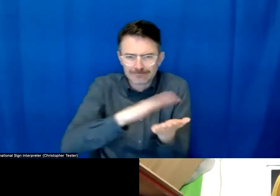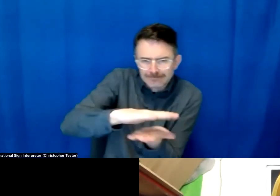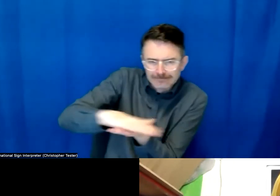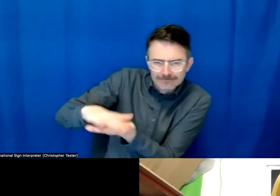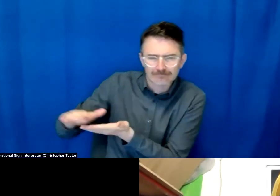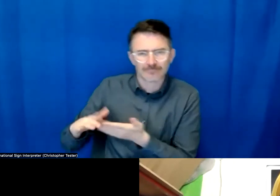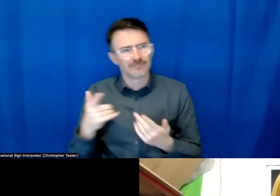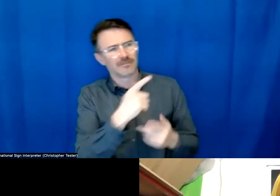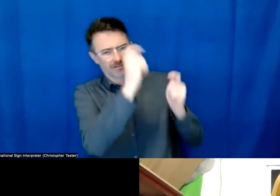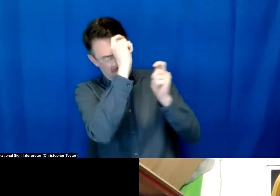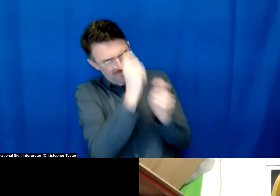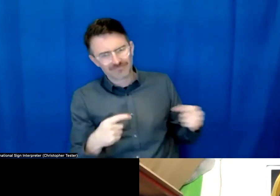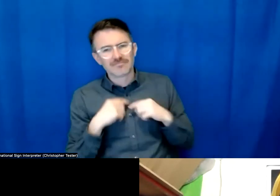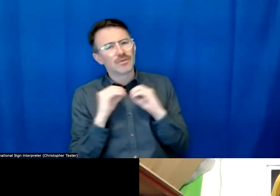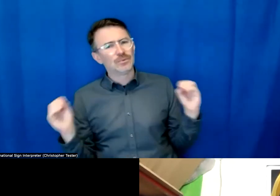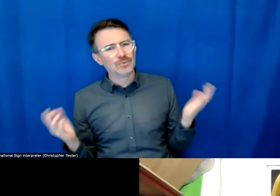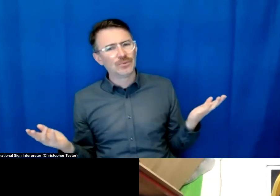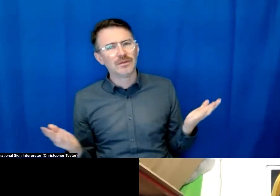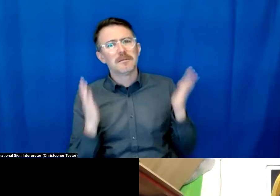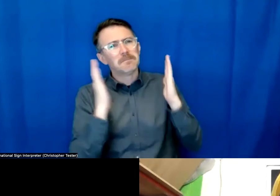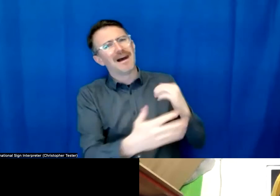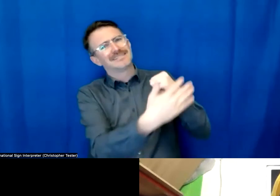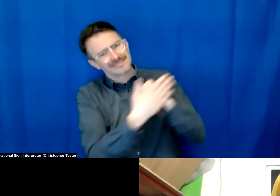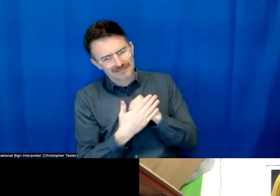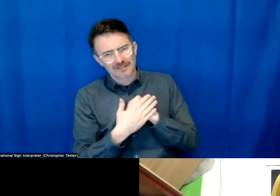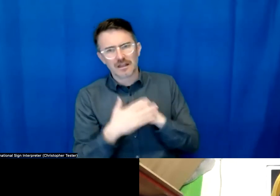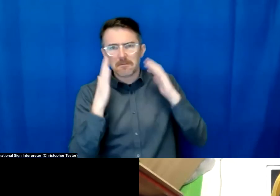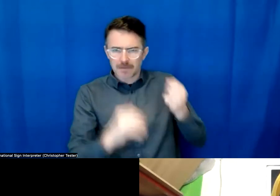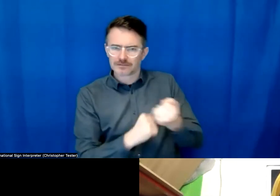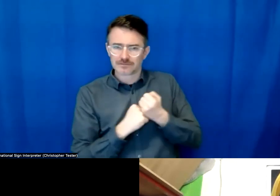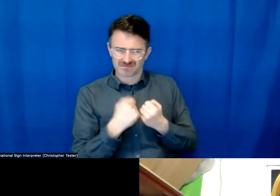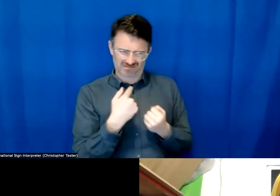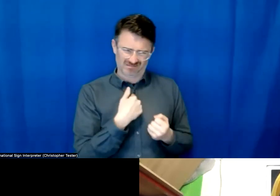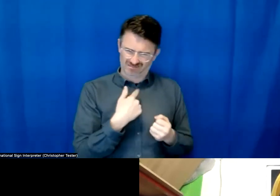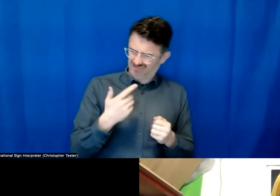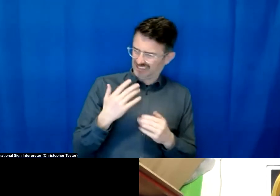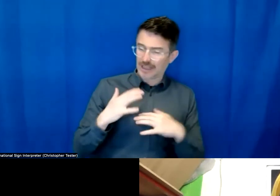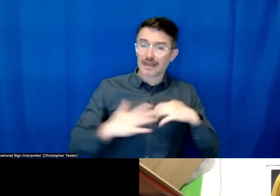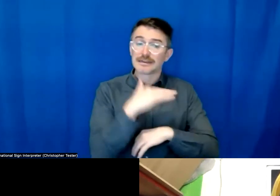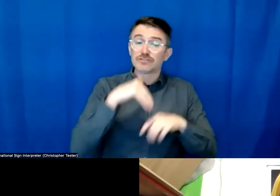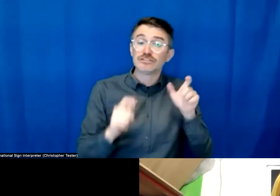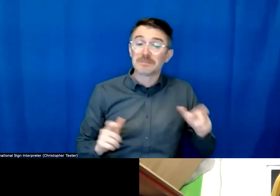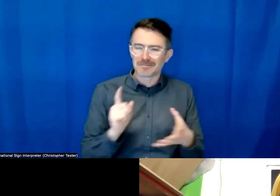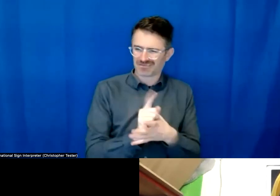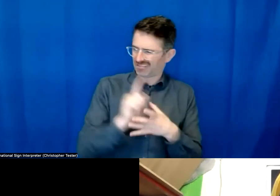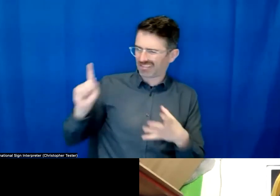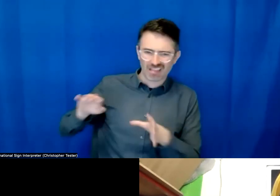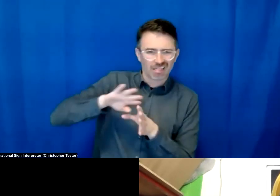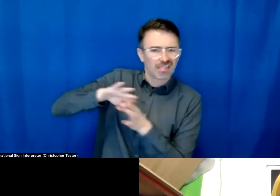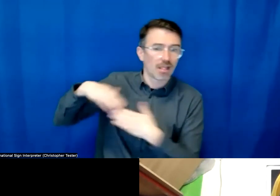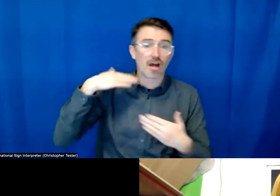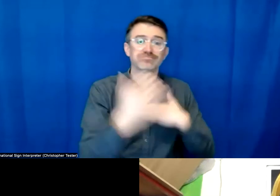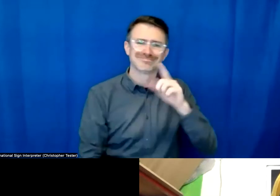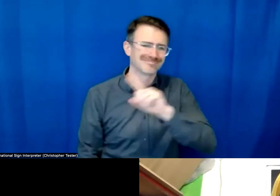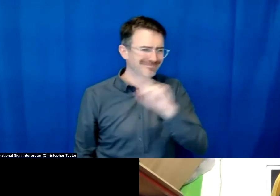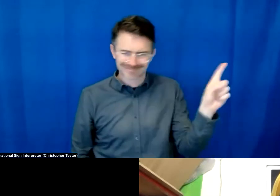and ensuring that no one is left behind, and also trying to ensure that nothing about us without us. I thank you for